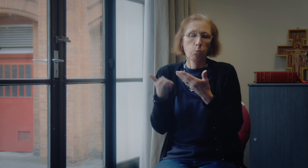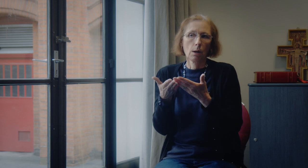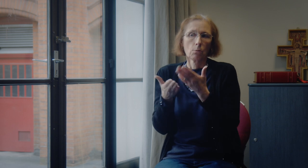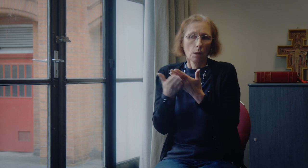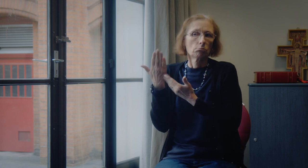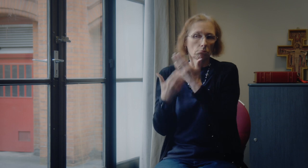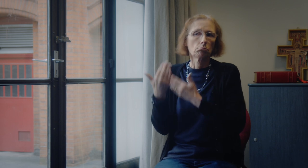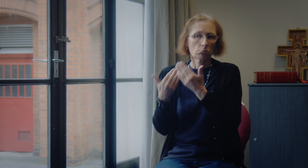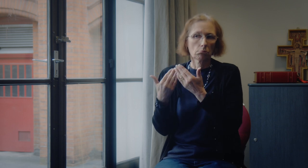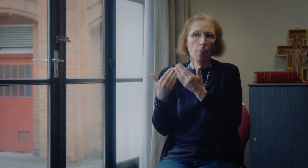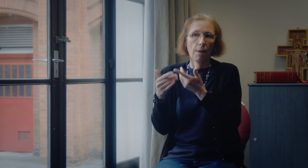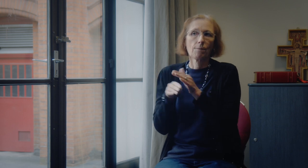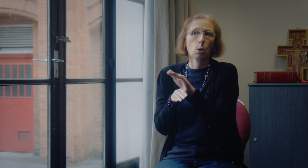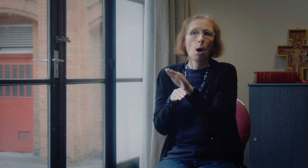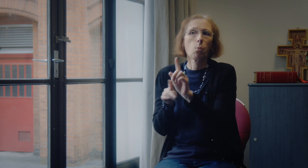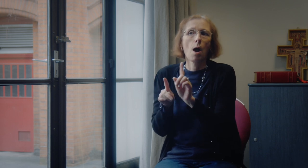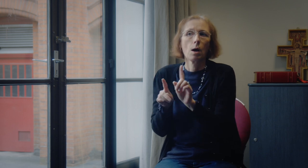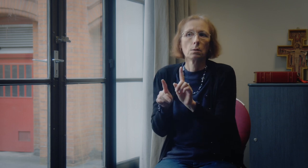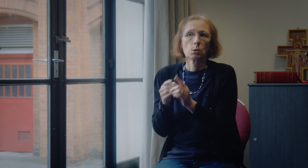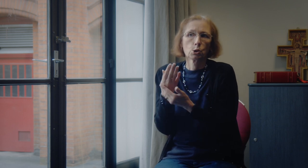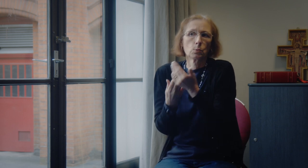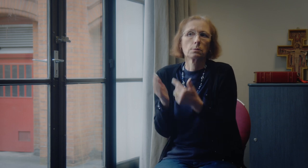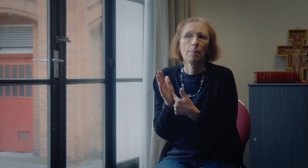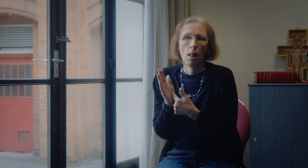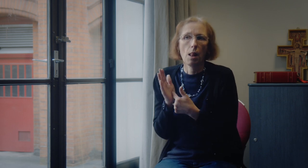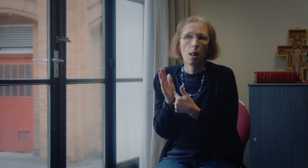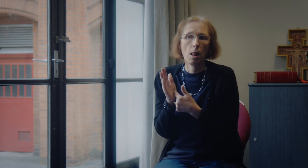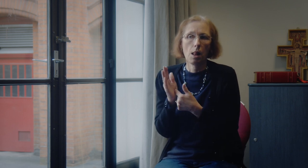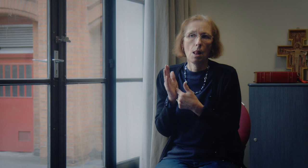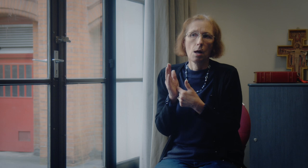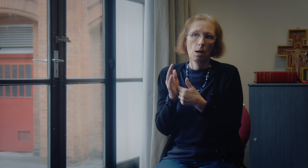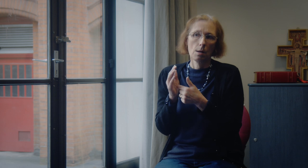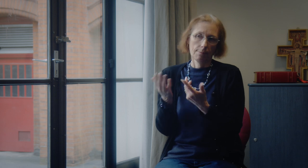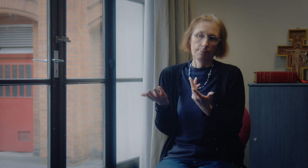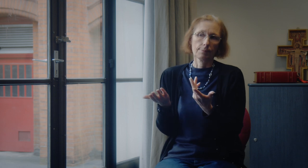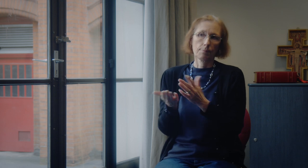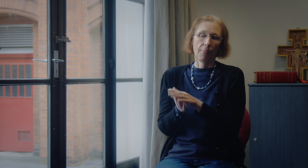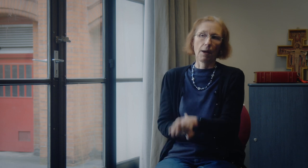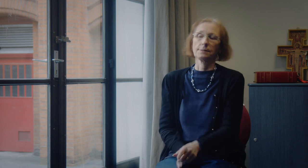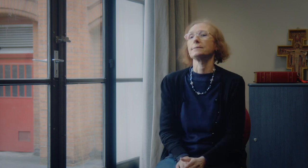I find it really, really interesting. Looking at the stories, we've looked at the Old Testament and looking at the New Testament in the future.